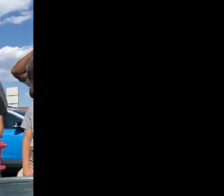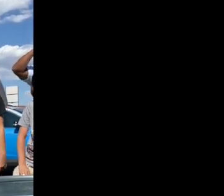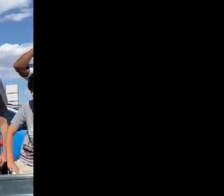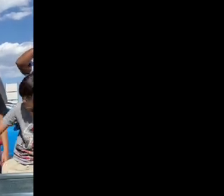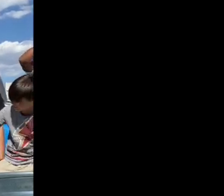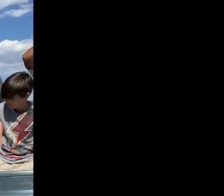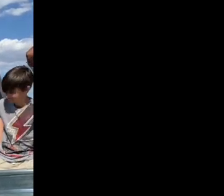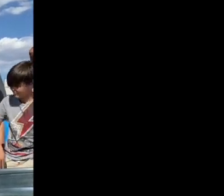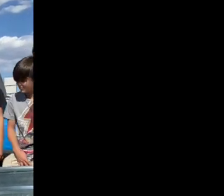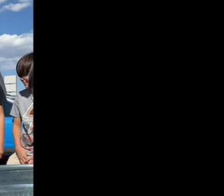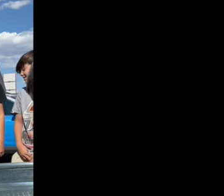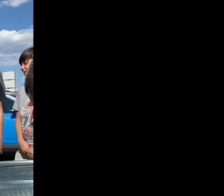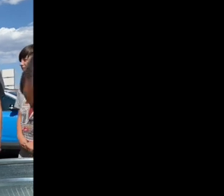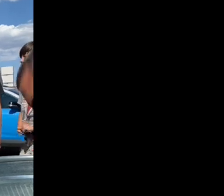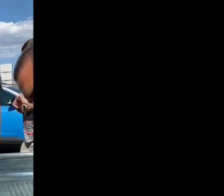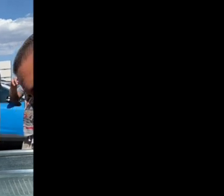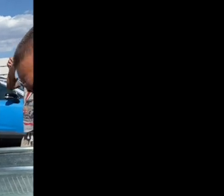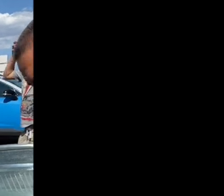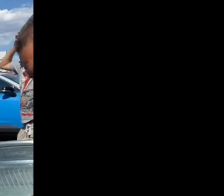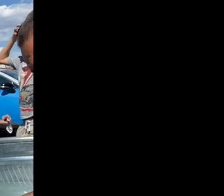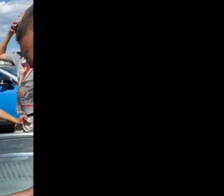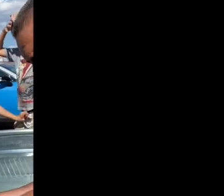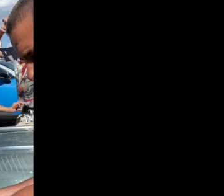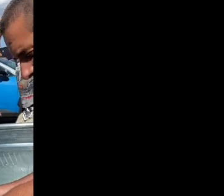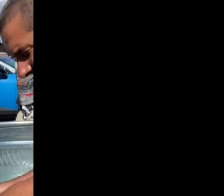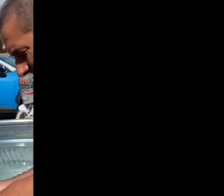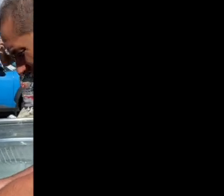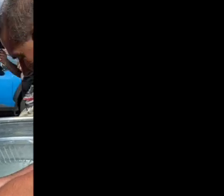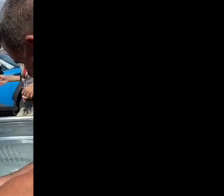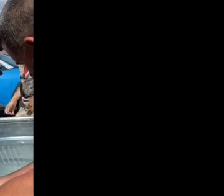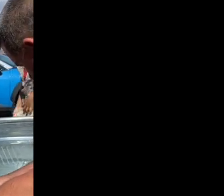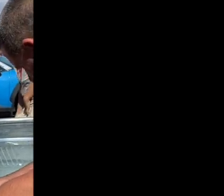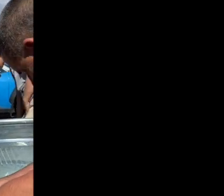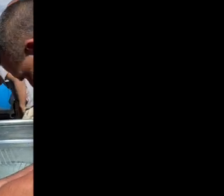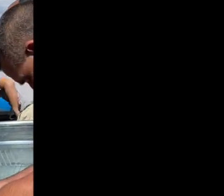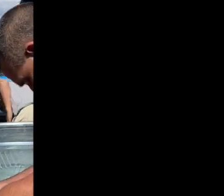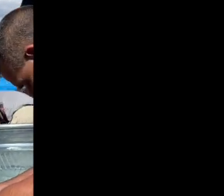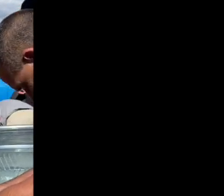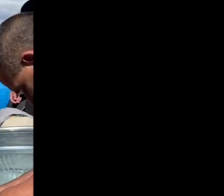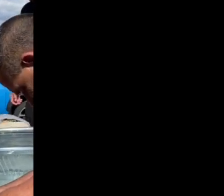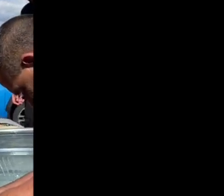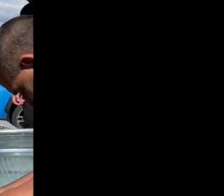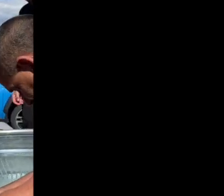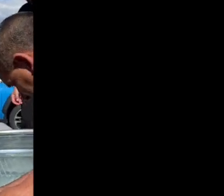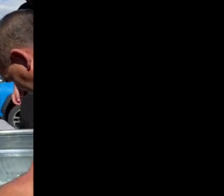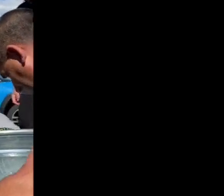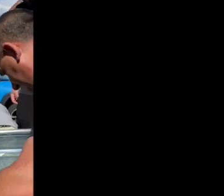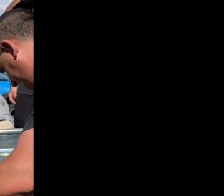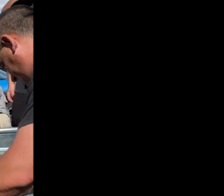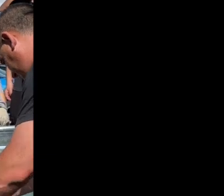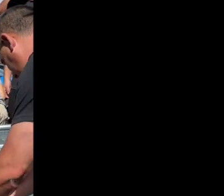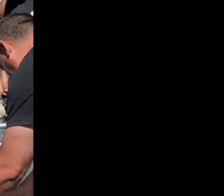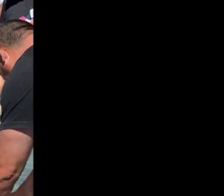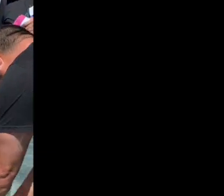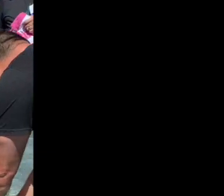Yep. You good? All right, Addie, we now baptize you in the name of the Father, and the Son, and the Holy Spirit.